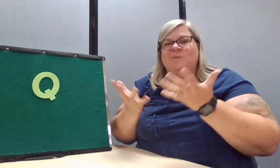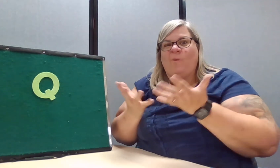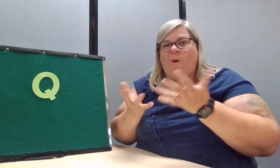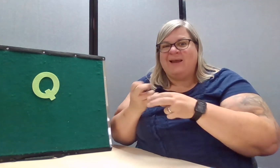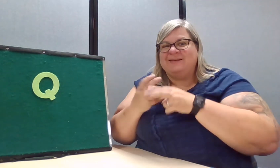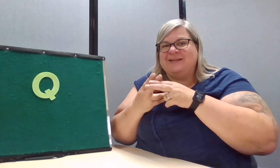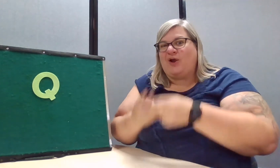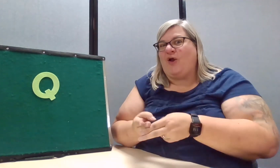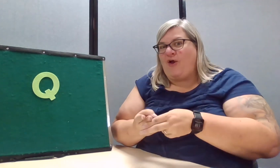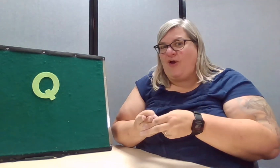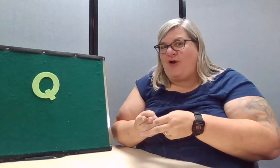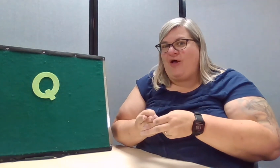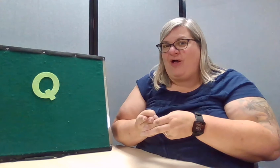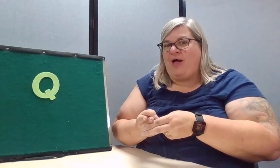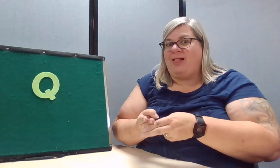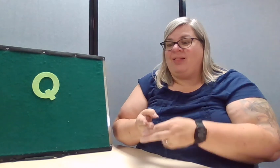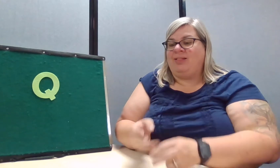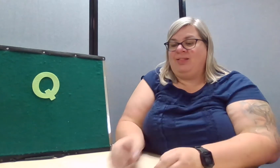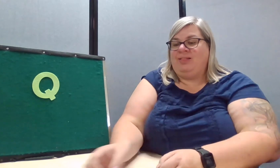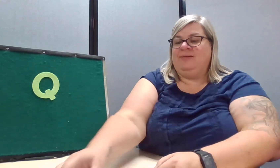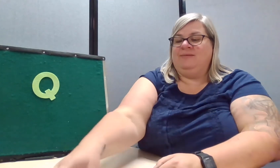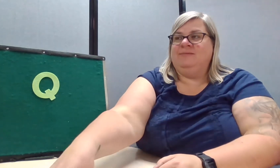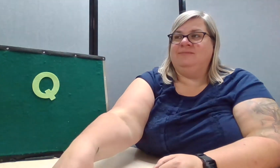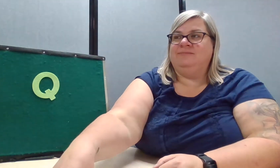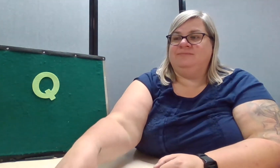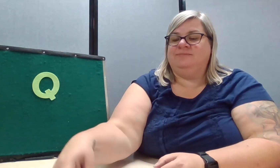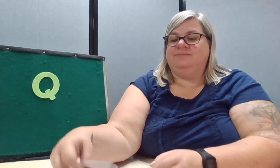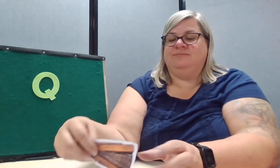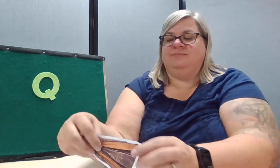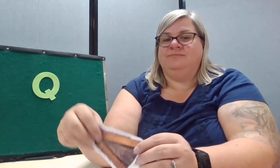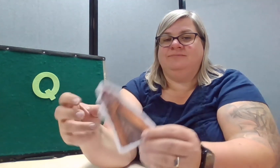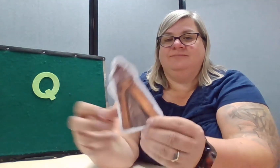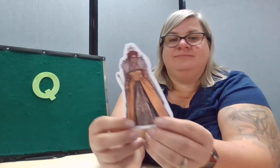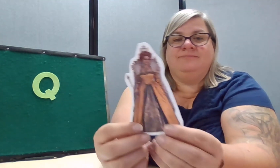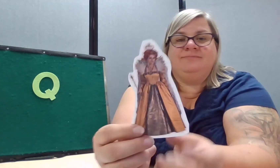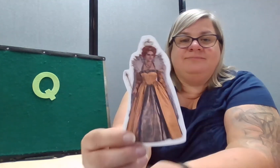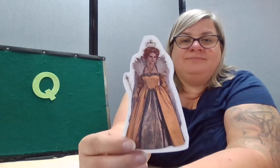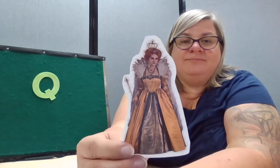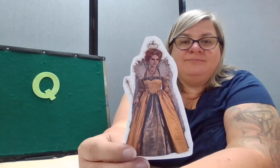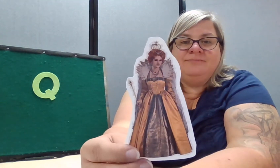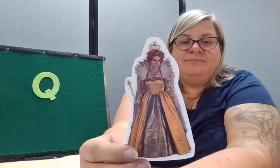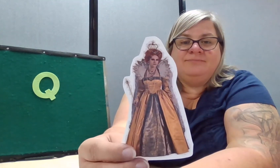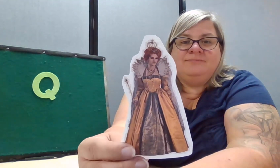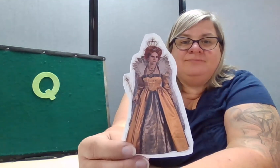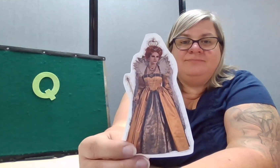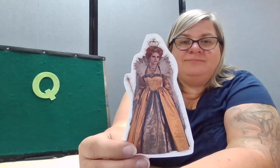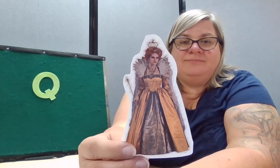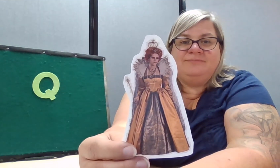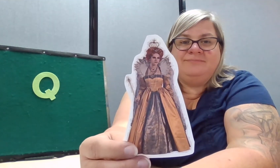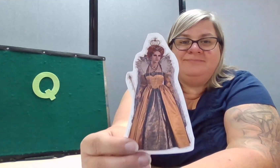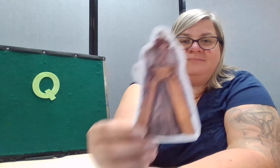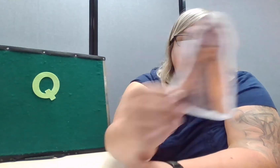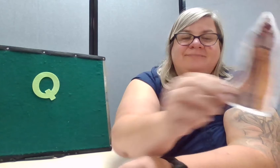So that person would be called a queen.